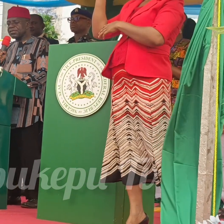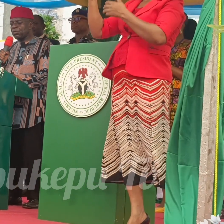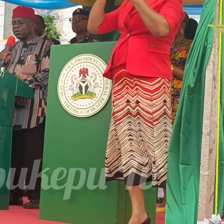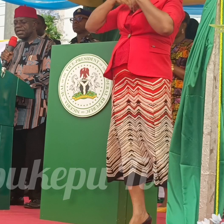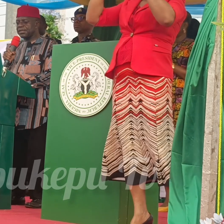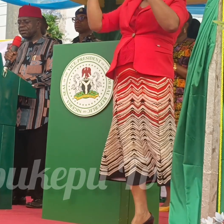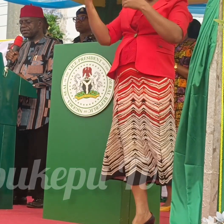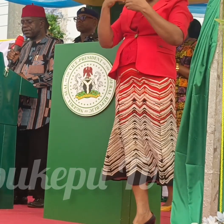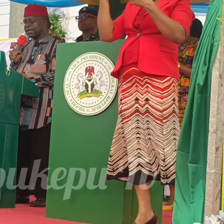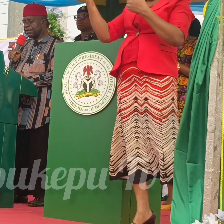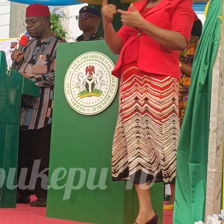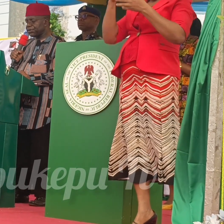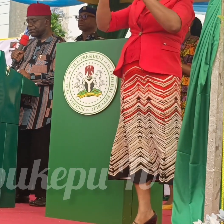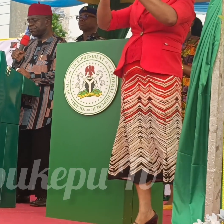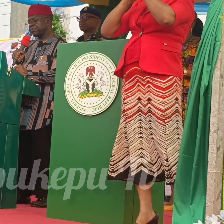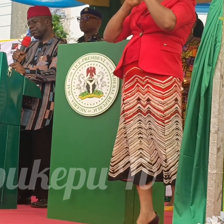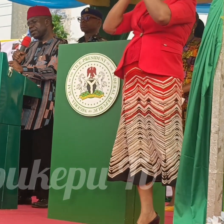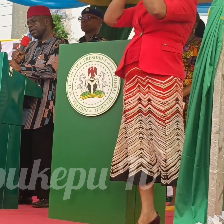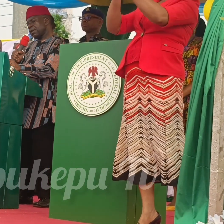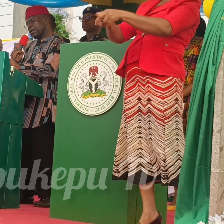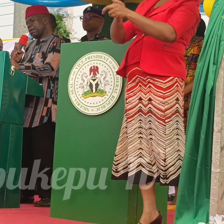always rewarded industry and innovation.